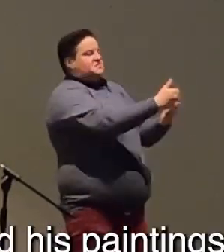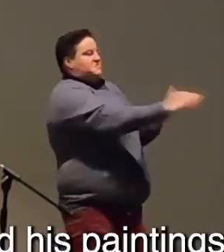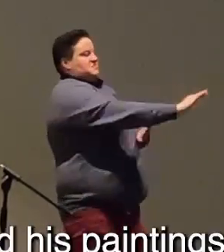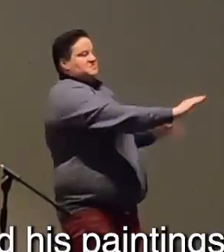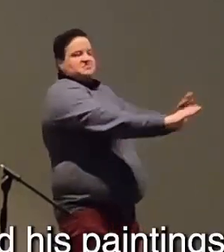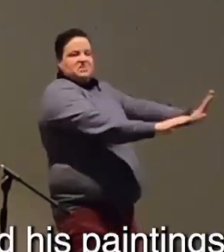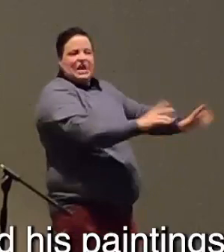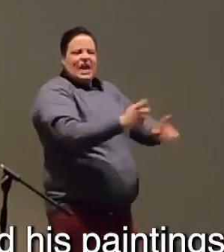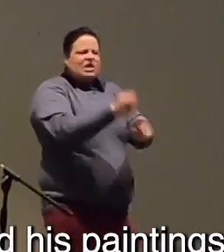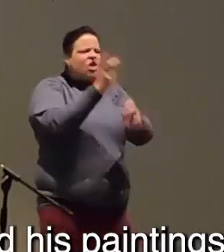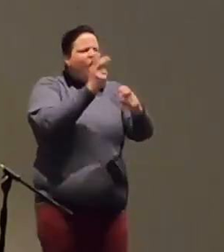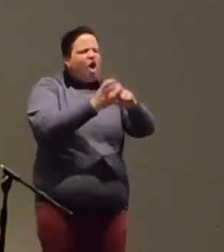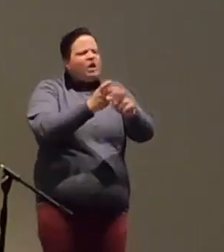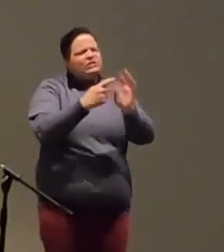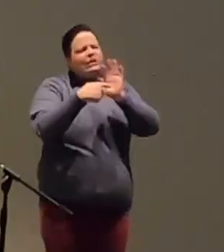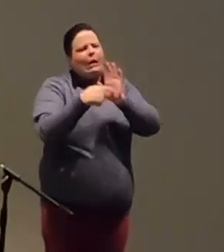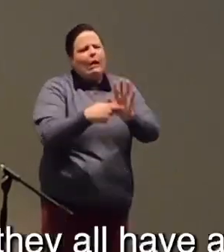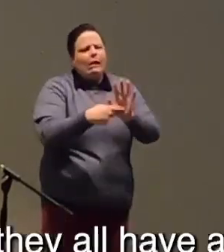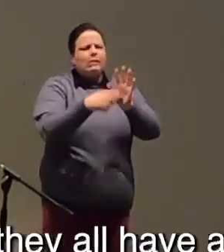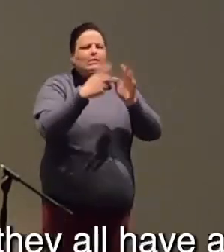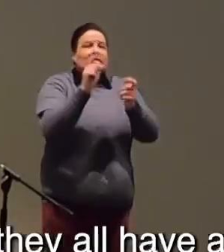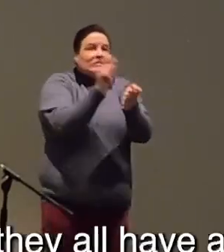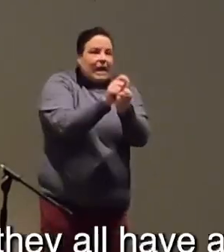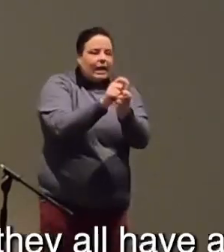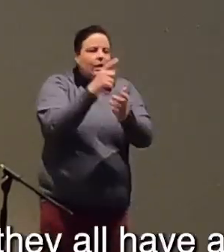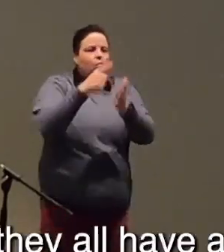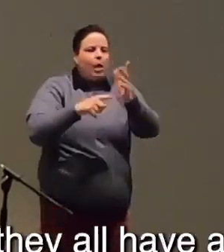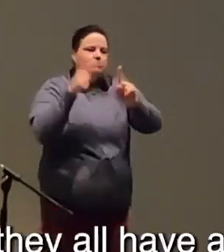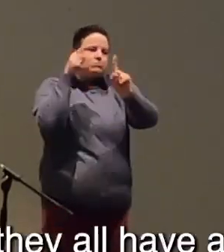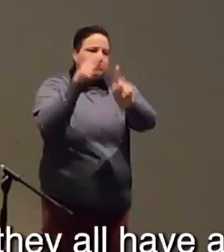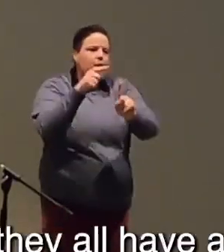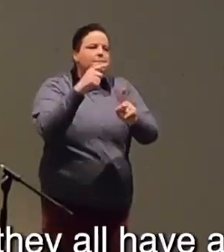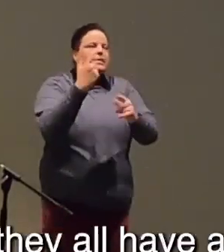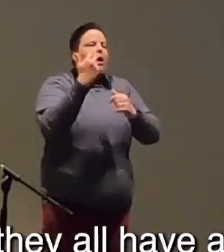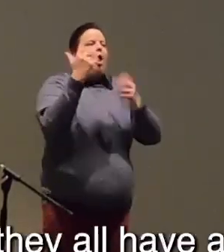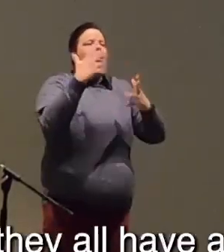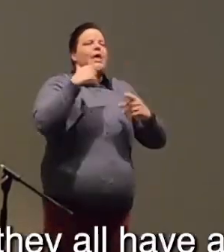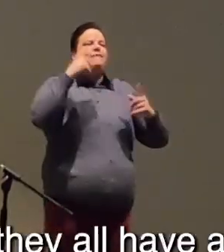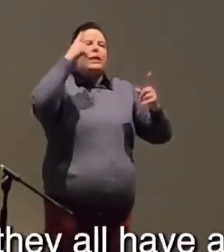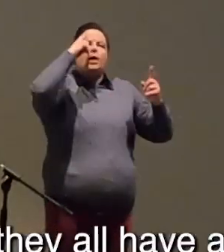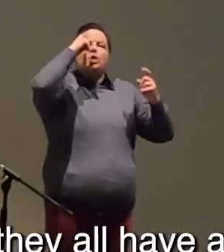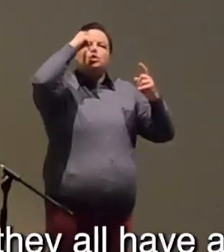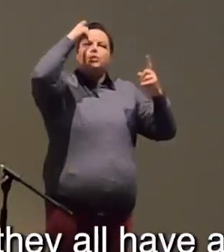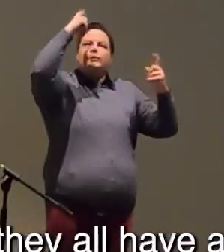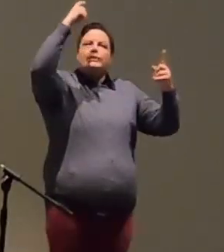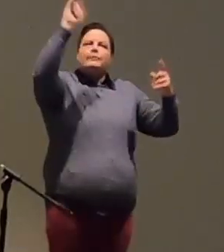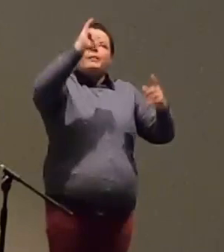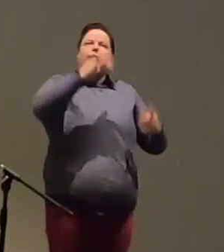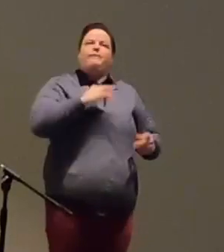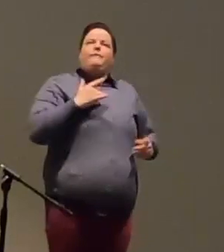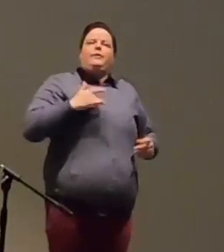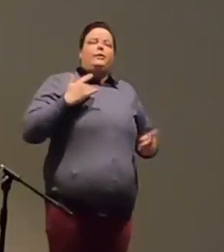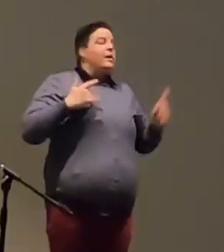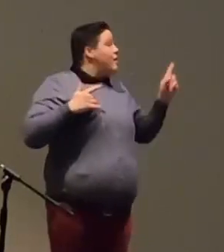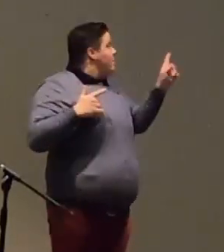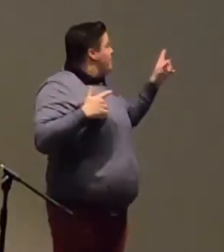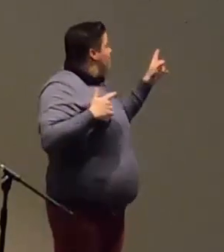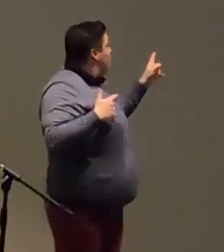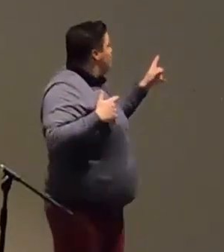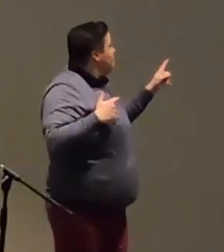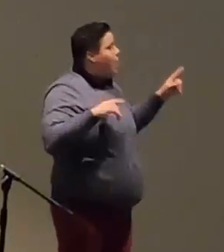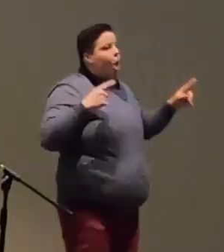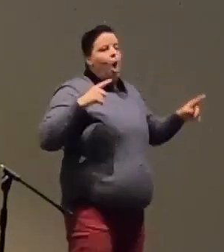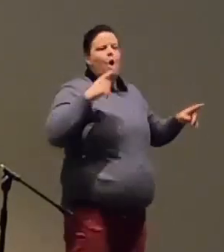hard to pinpoint what they are, what they represent, but they all have an ethereal or dreamlike quality to them. This painting, titled Across